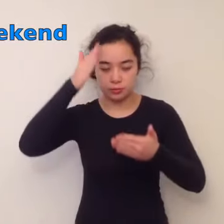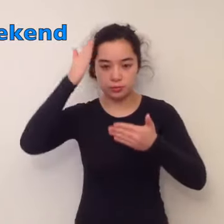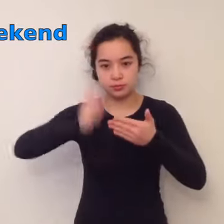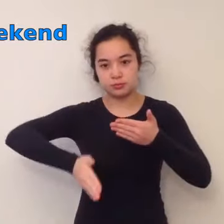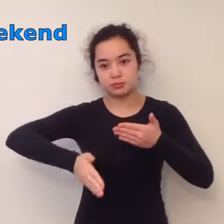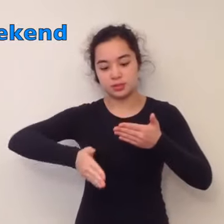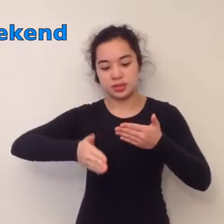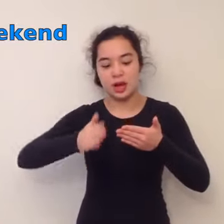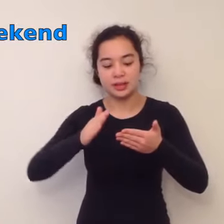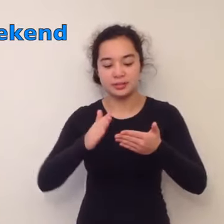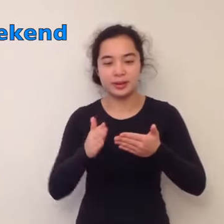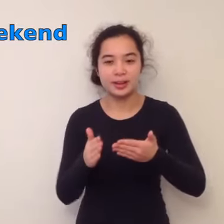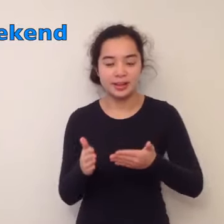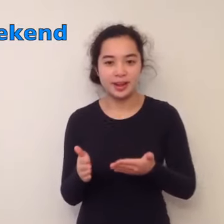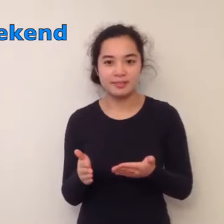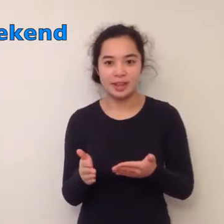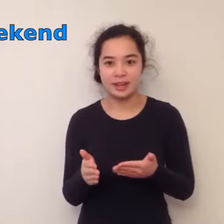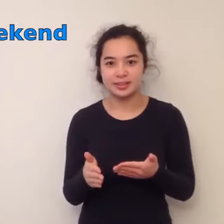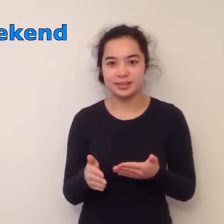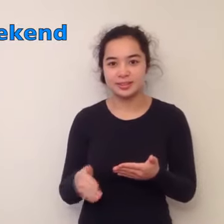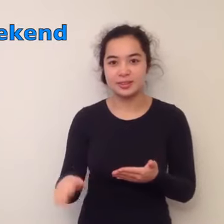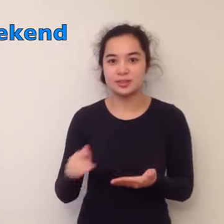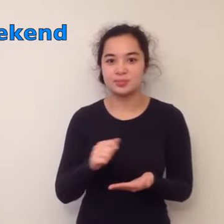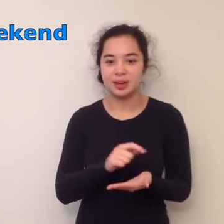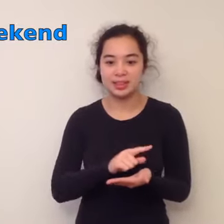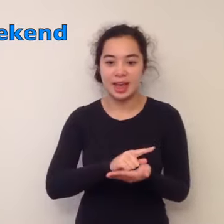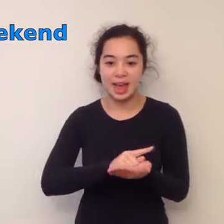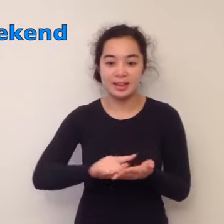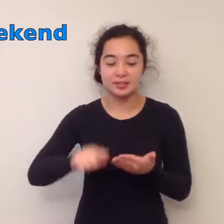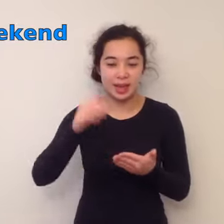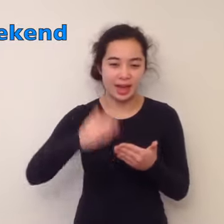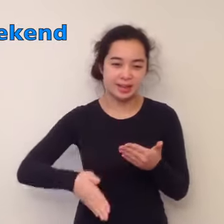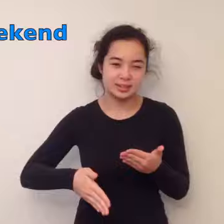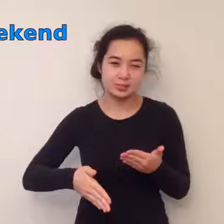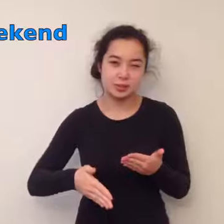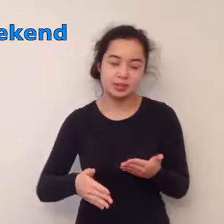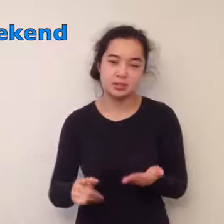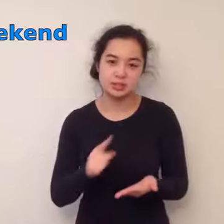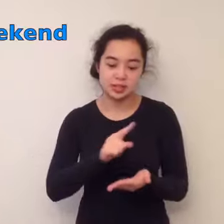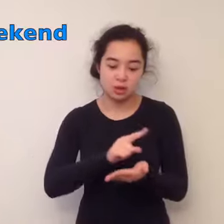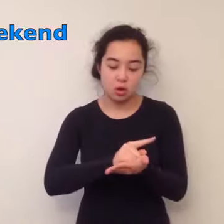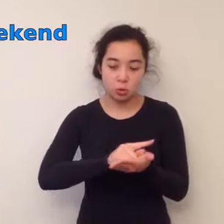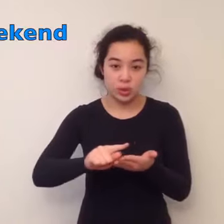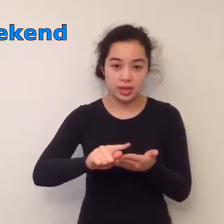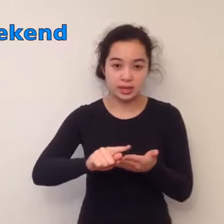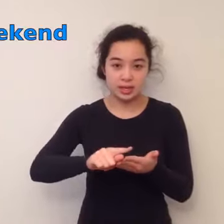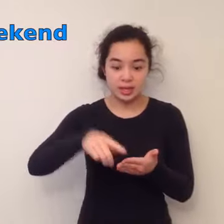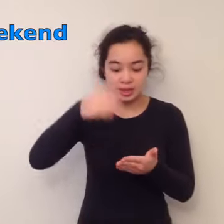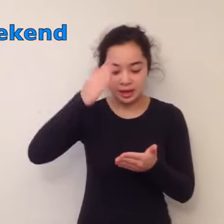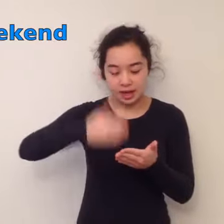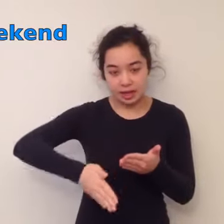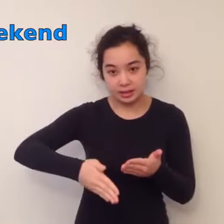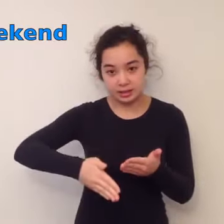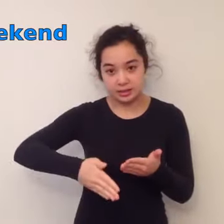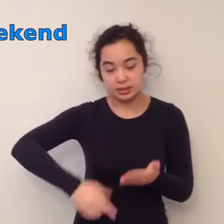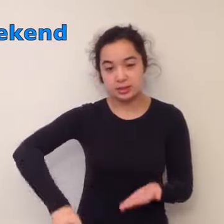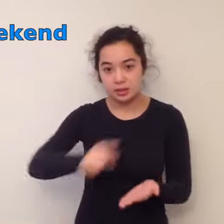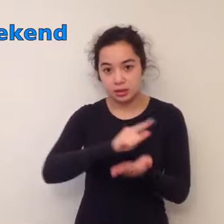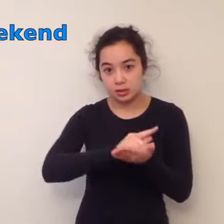off the side of your left hand. So it's marking the end of your hand, I suppose. So it's like week, then end.